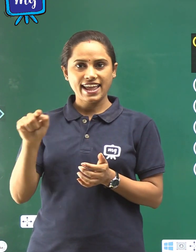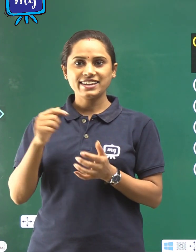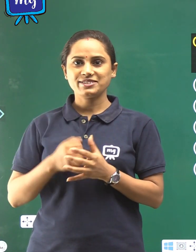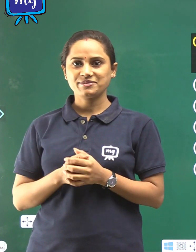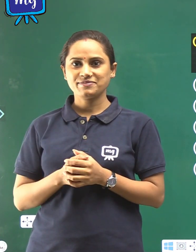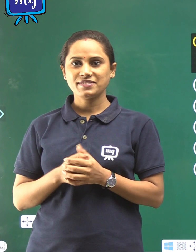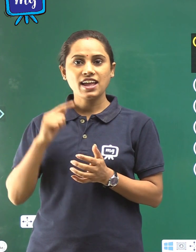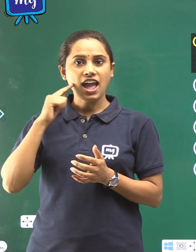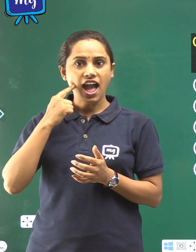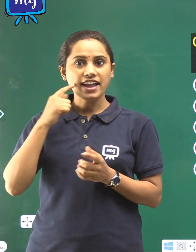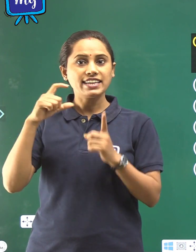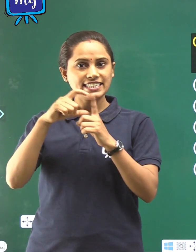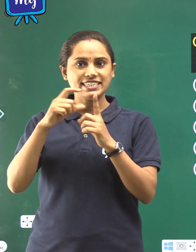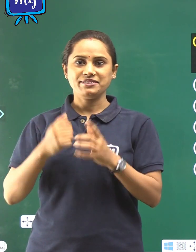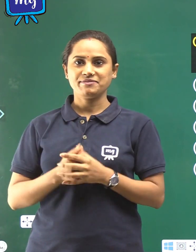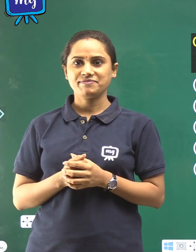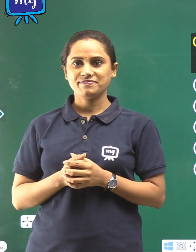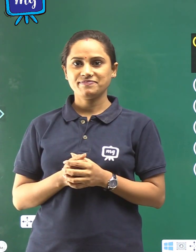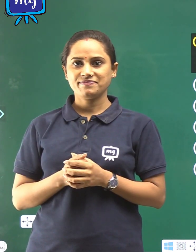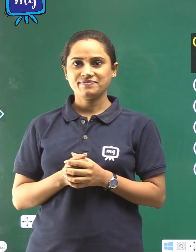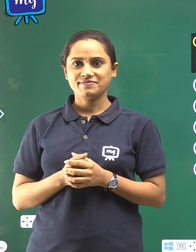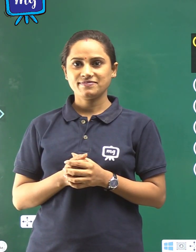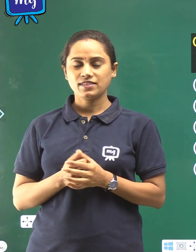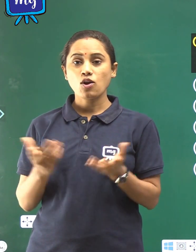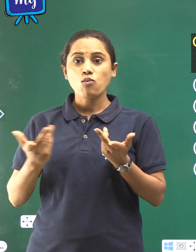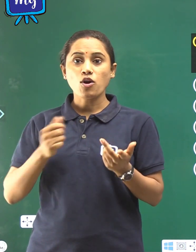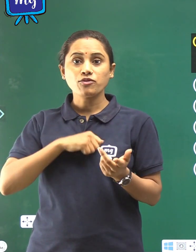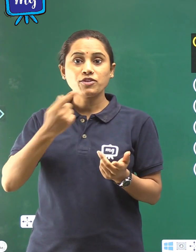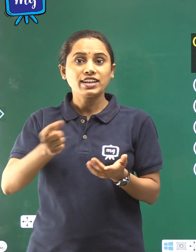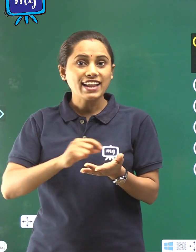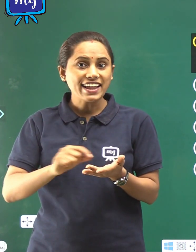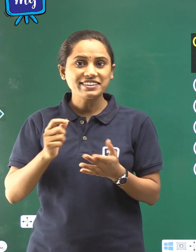dash ID. What will we write?